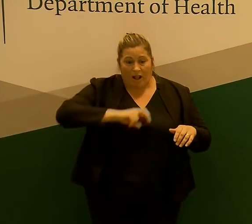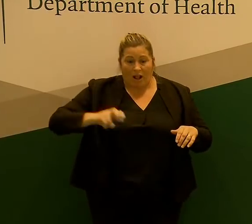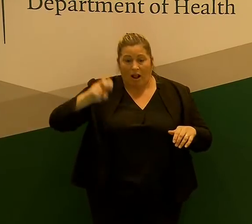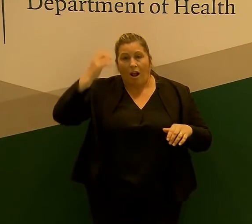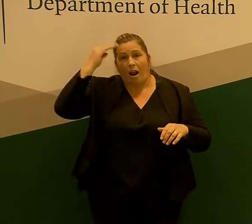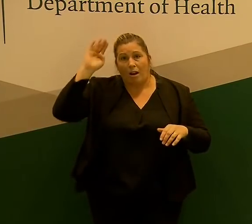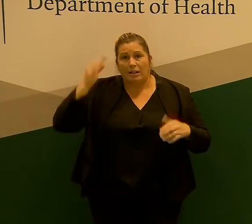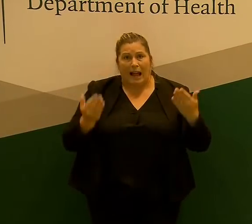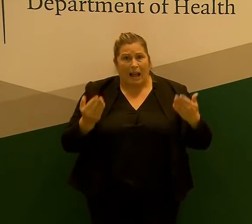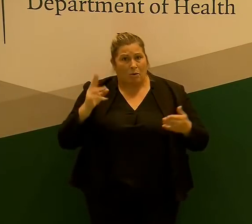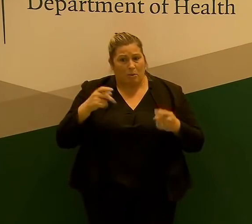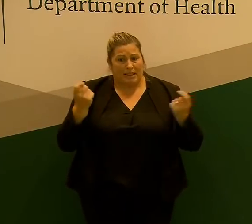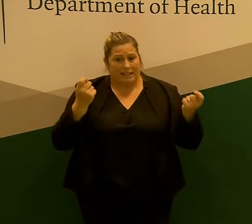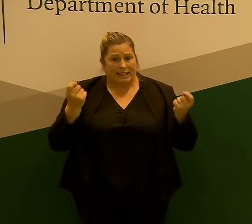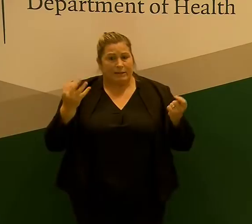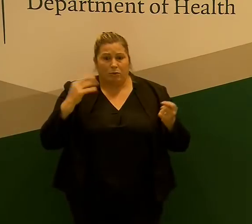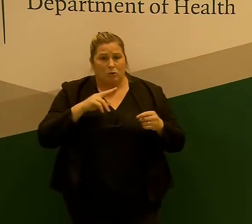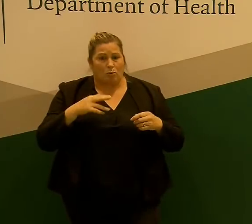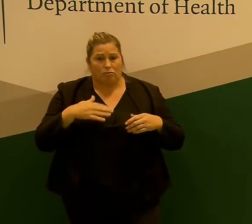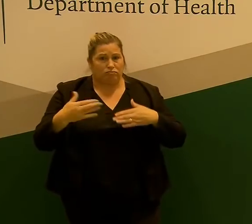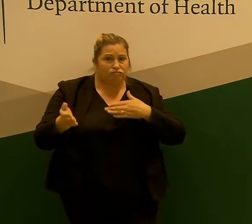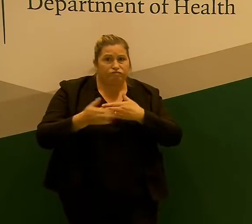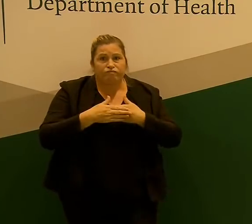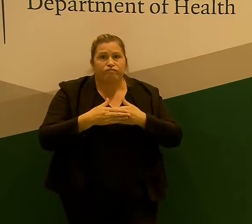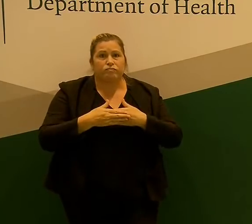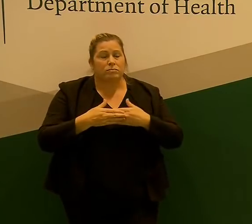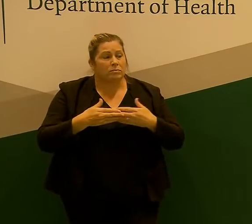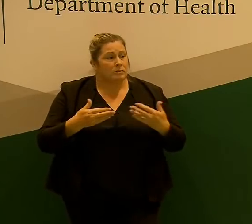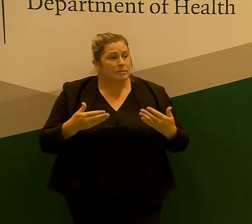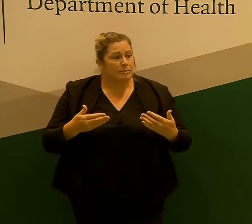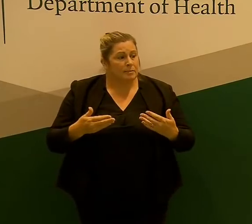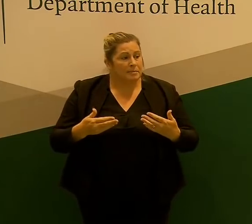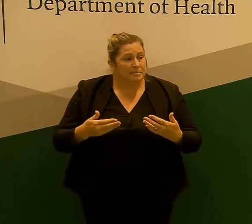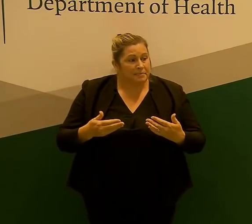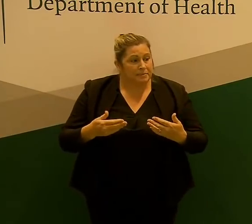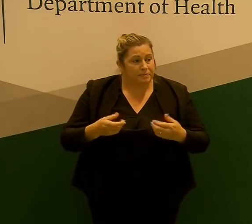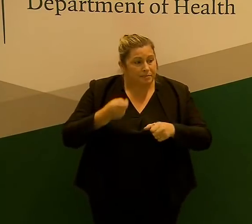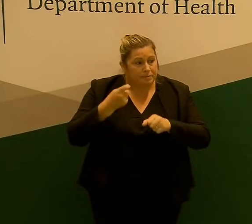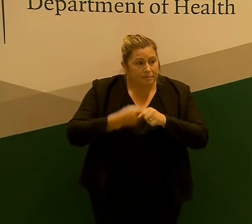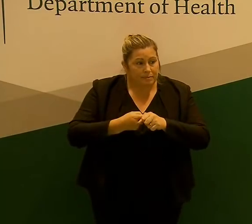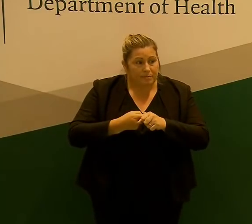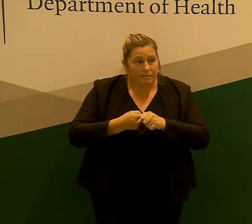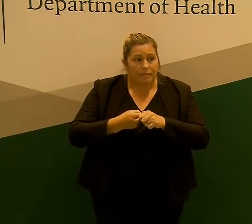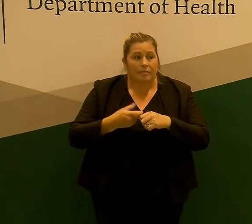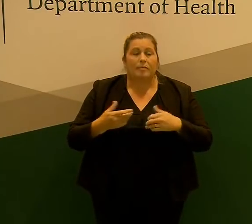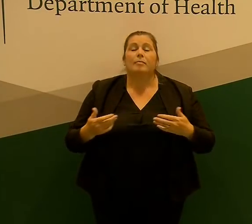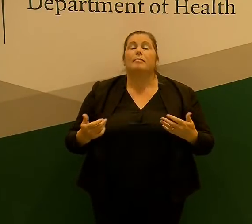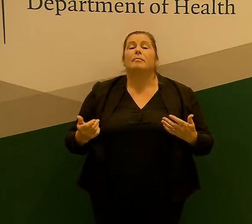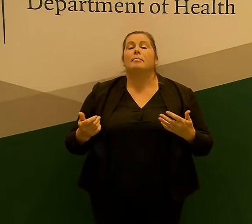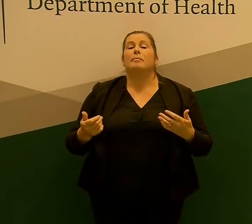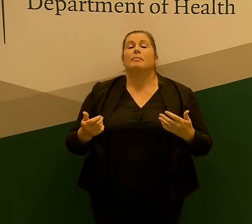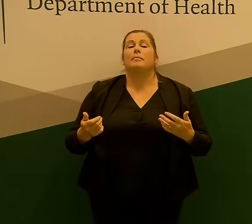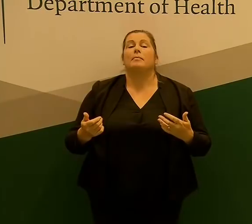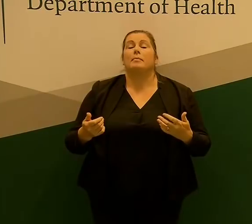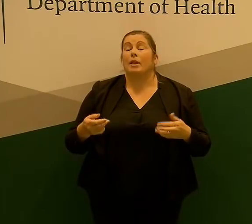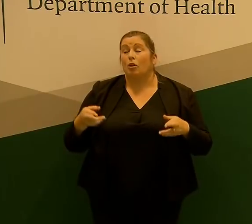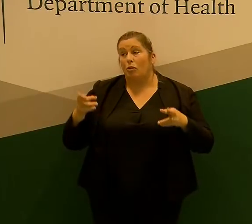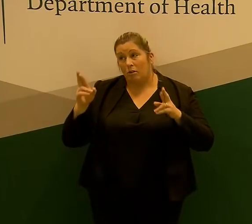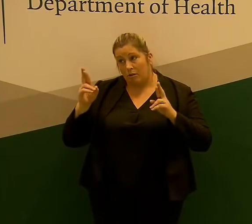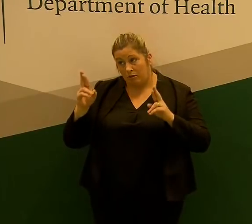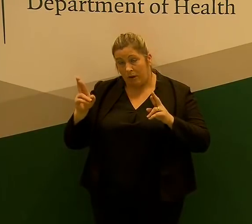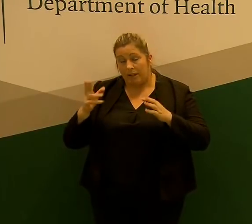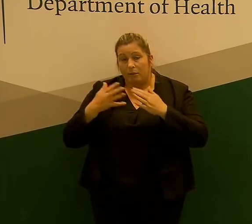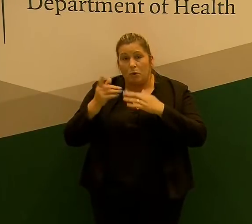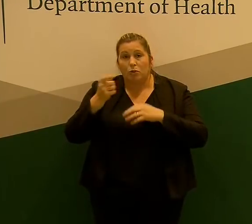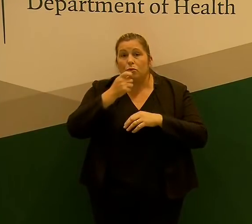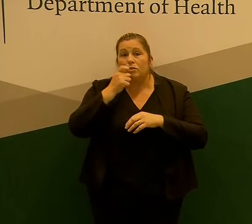things when we're not dealing with this elephant in the room? So you're right in what you're saying